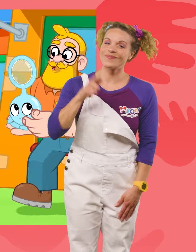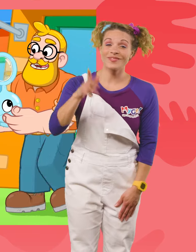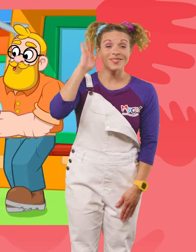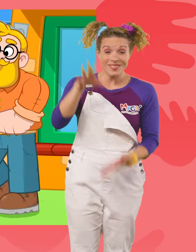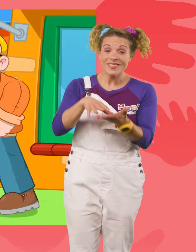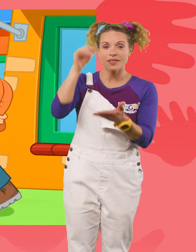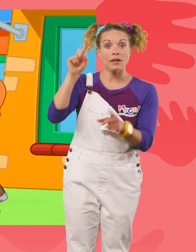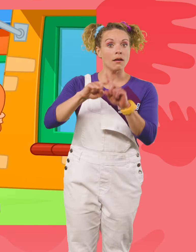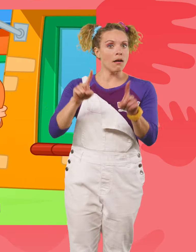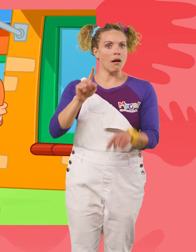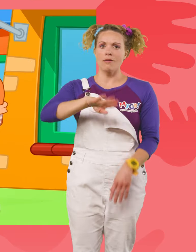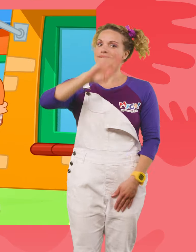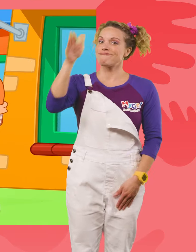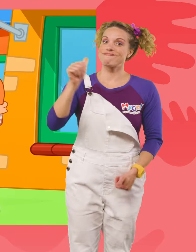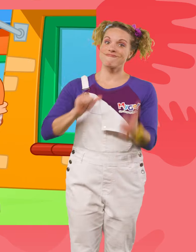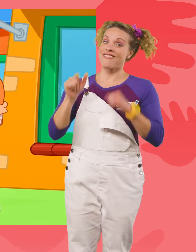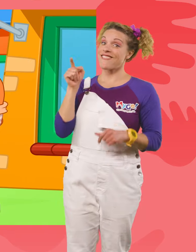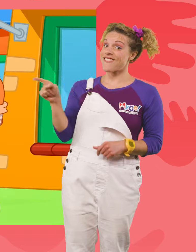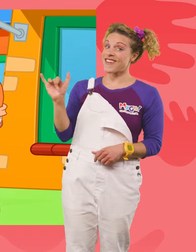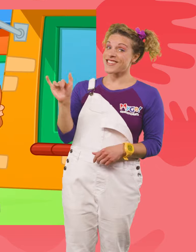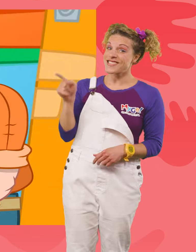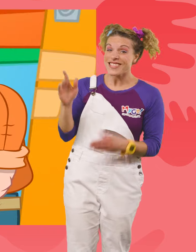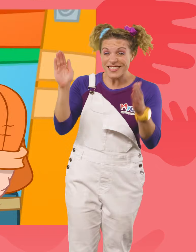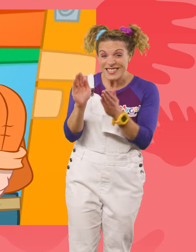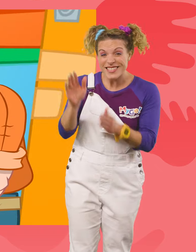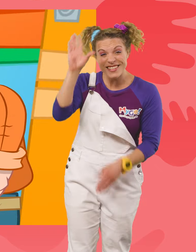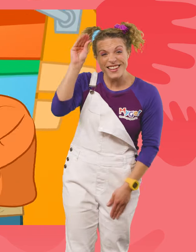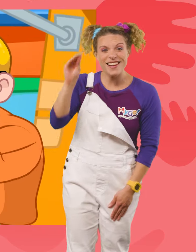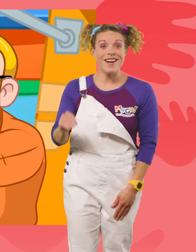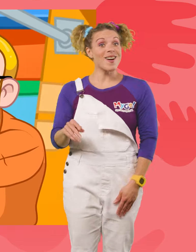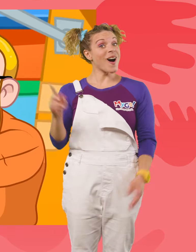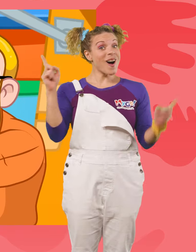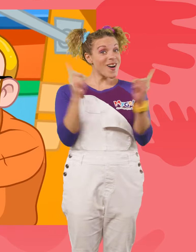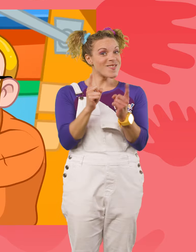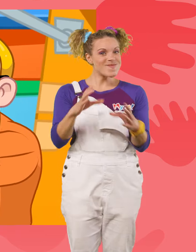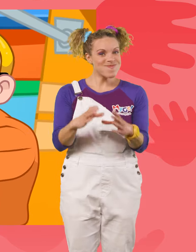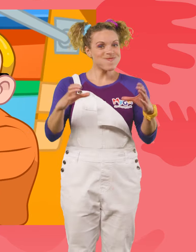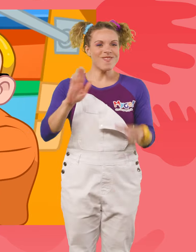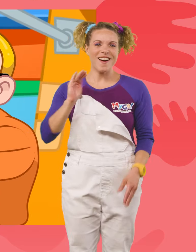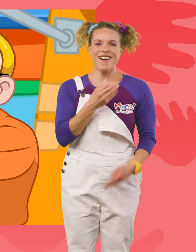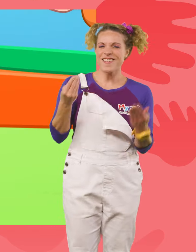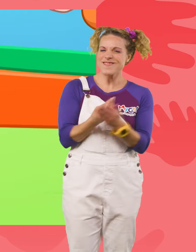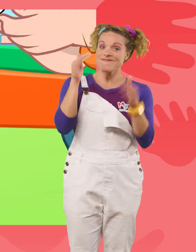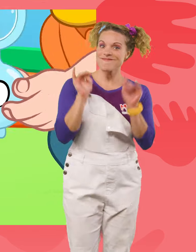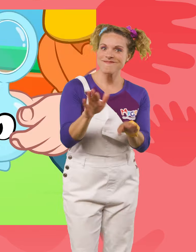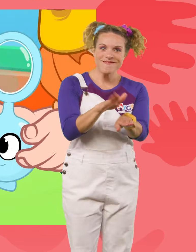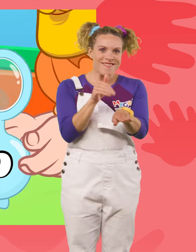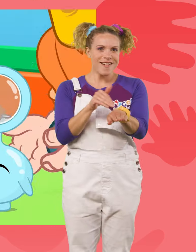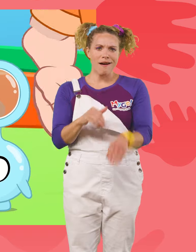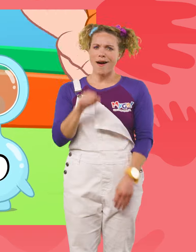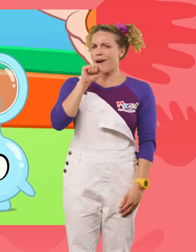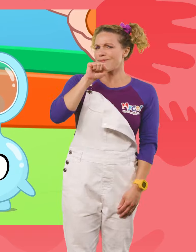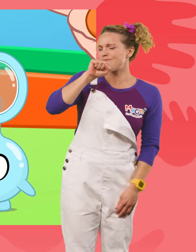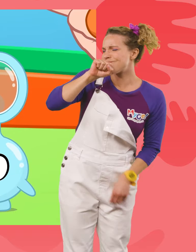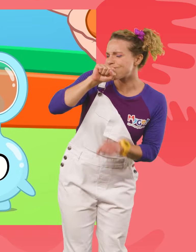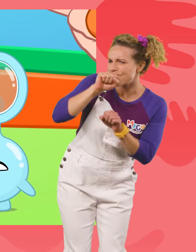Don't worry, Morphle. You'll get the hang of it. But you'll never be as good as this little guy. Meet Boba, our newest